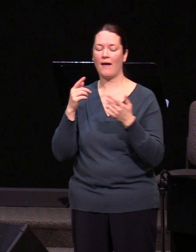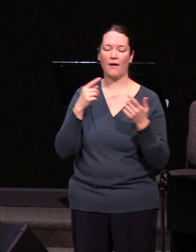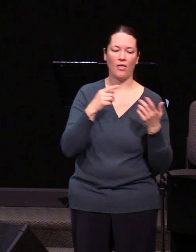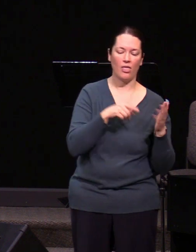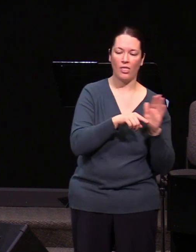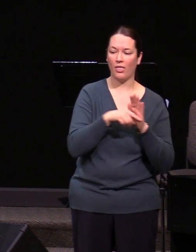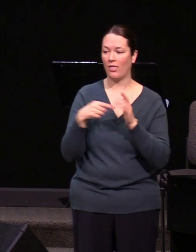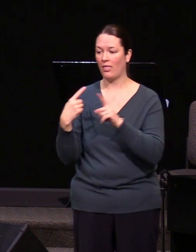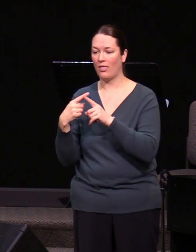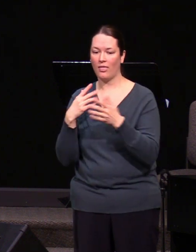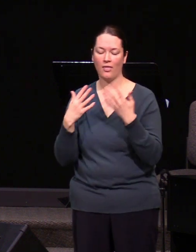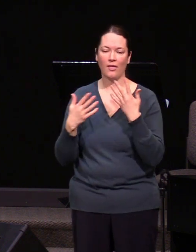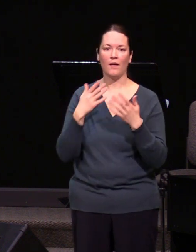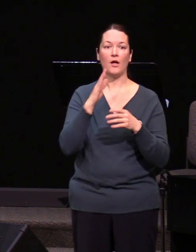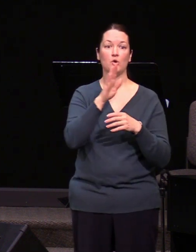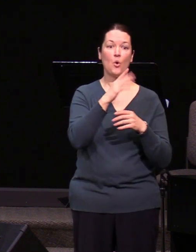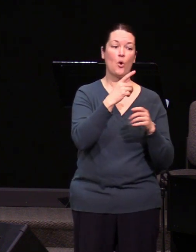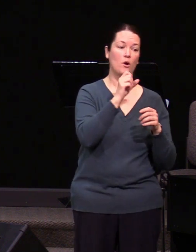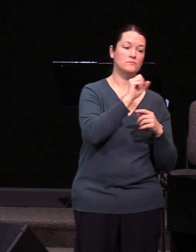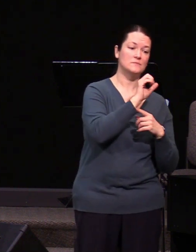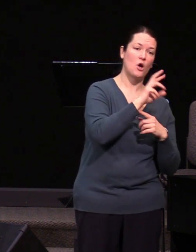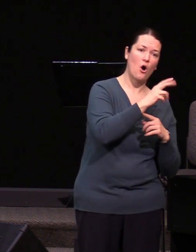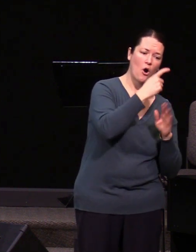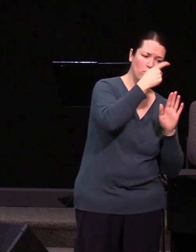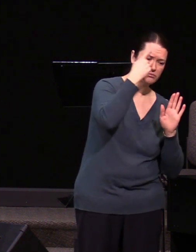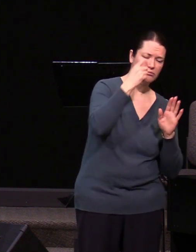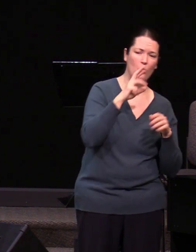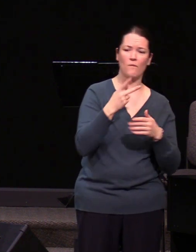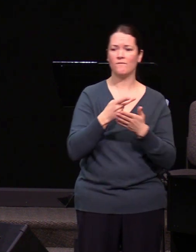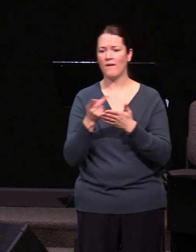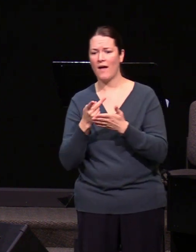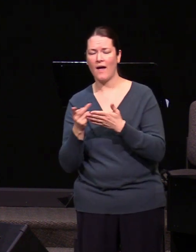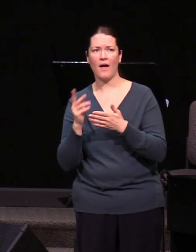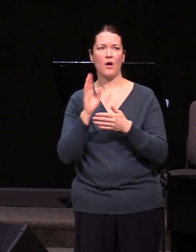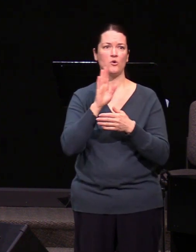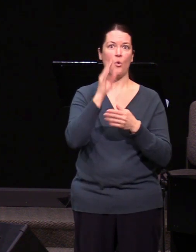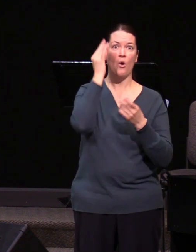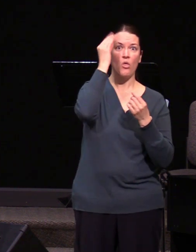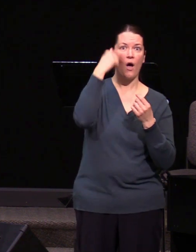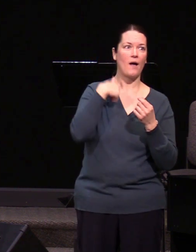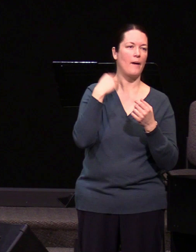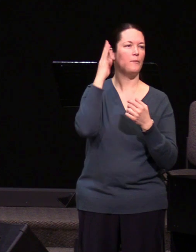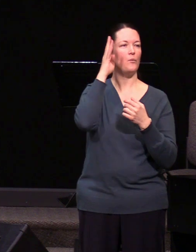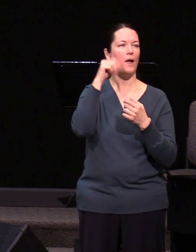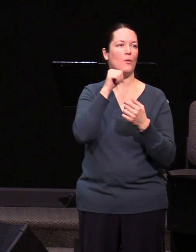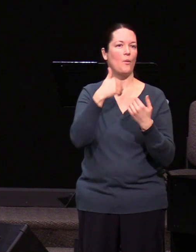of your scars, regardless of your failures, regardless of the thoughts that you pretend not to have,